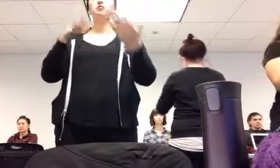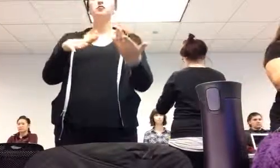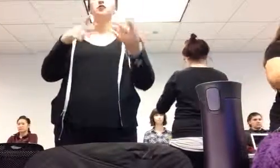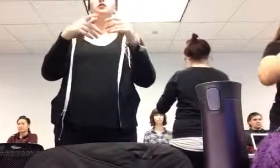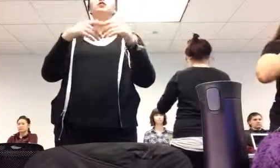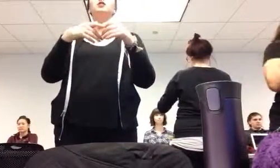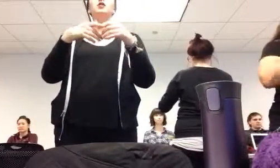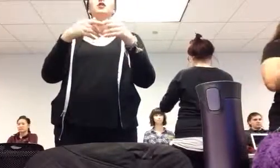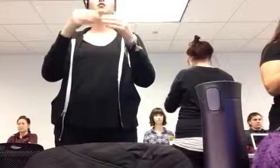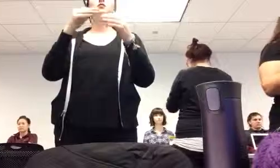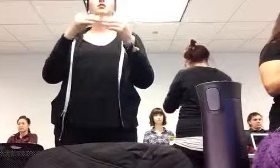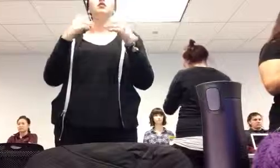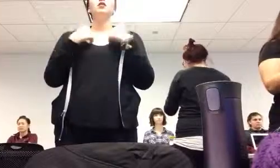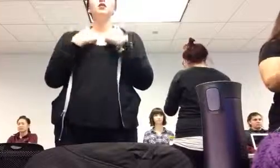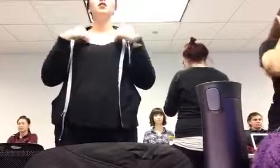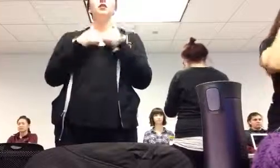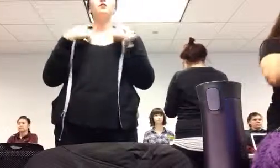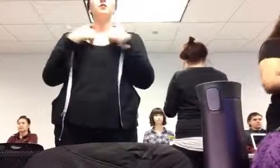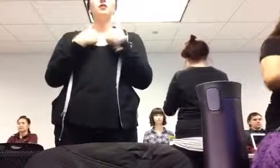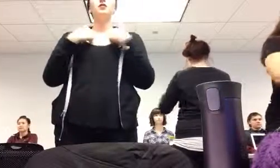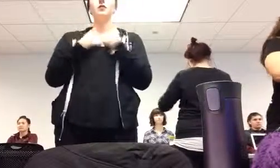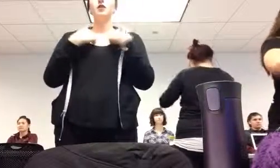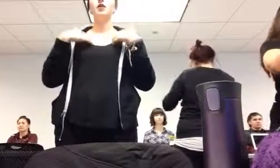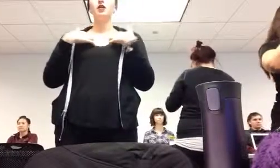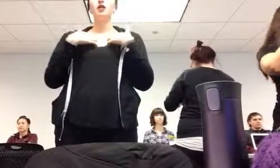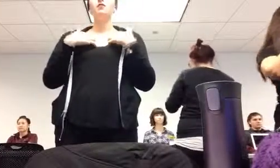people relied on producing the food themselves and their farms and stuff,